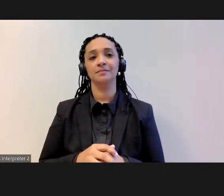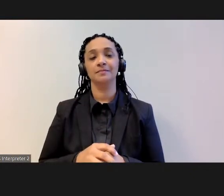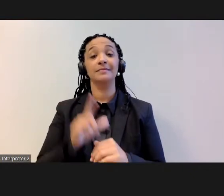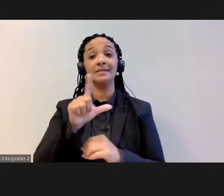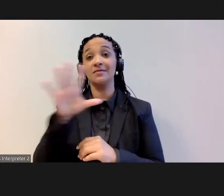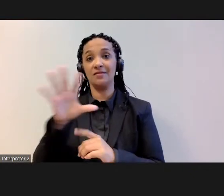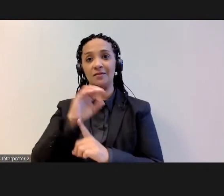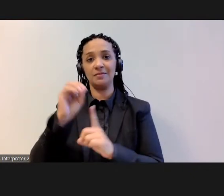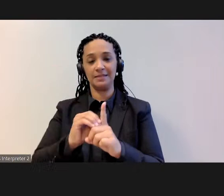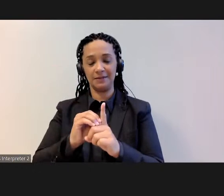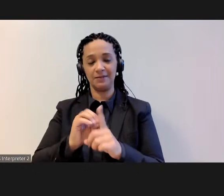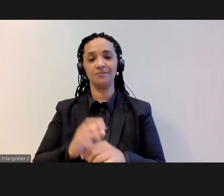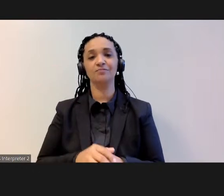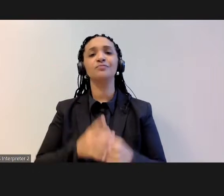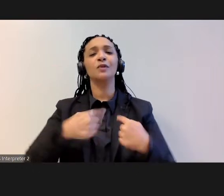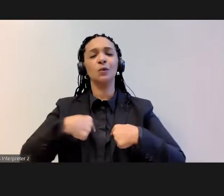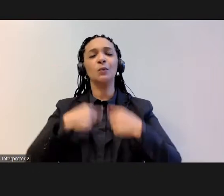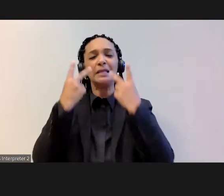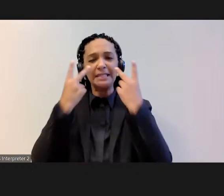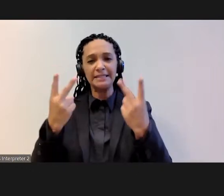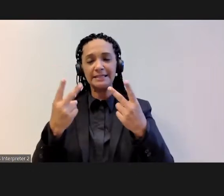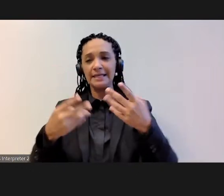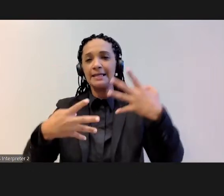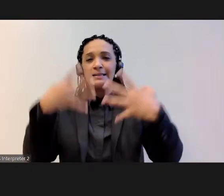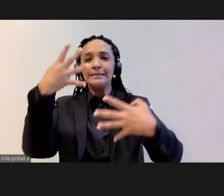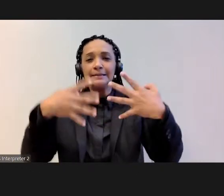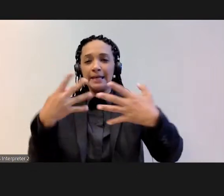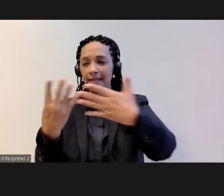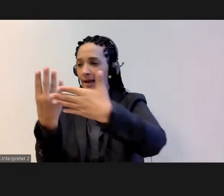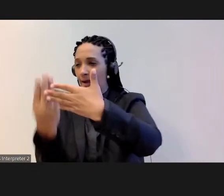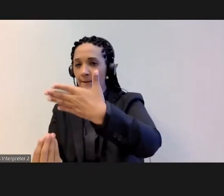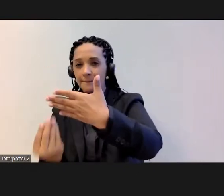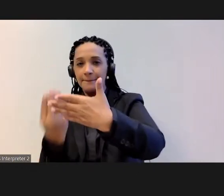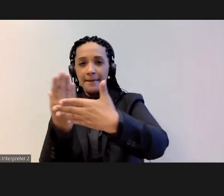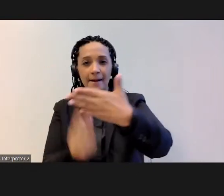data gaps that are there. Because some of the